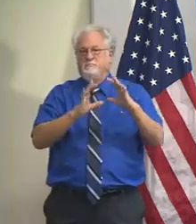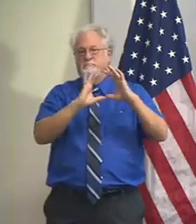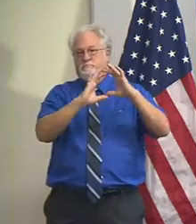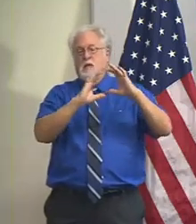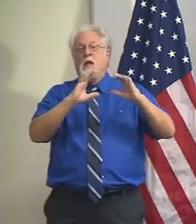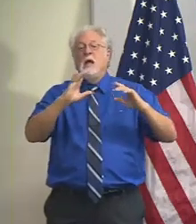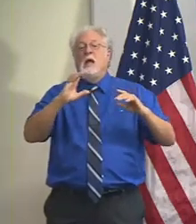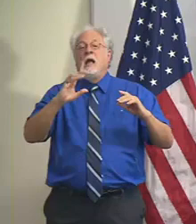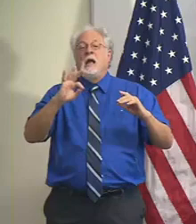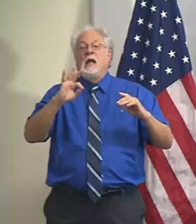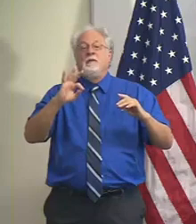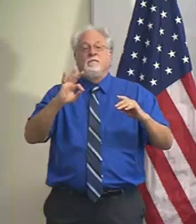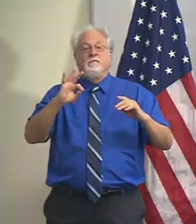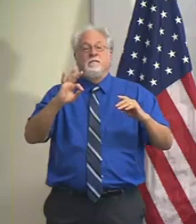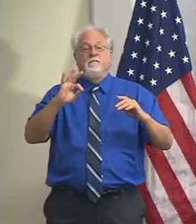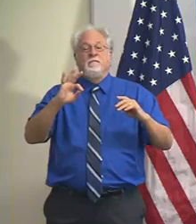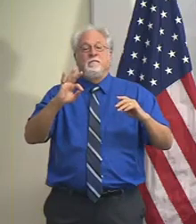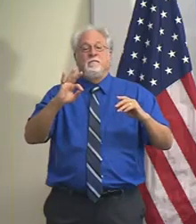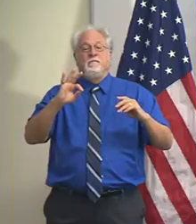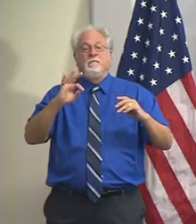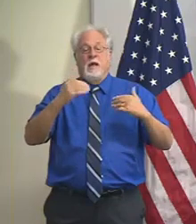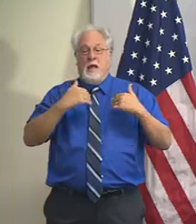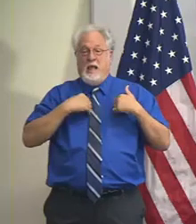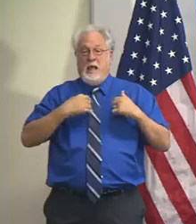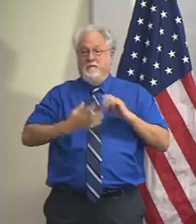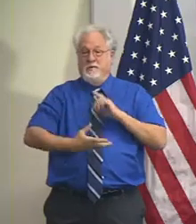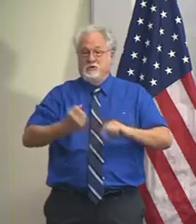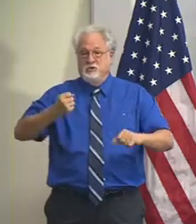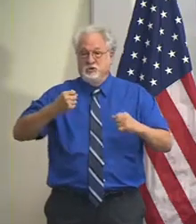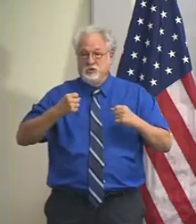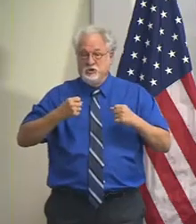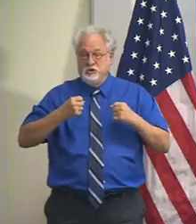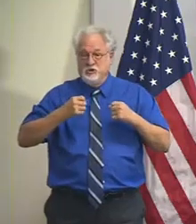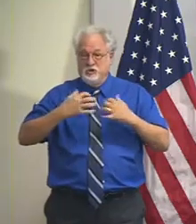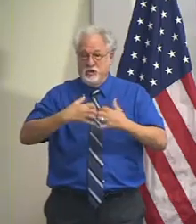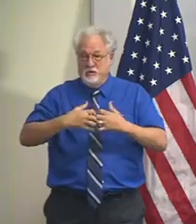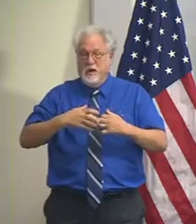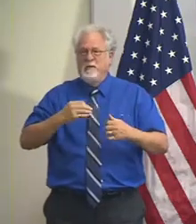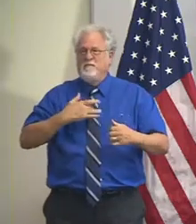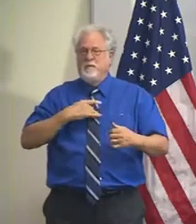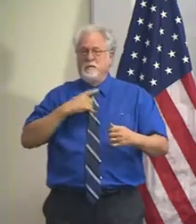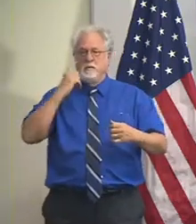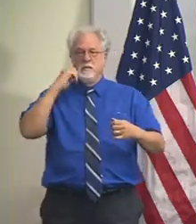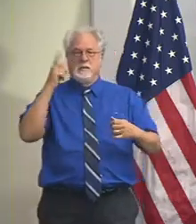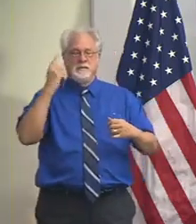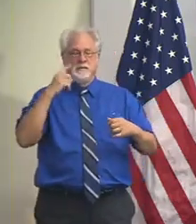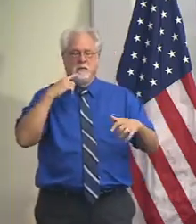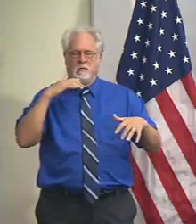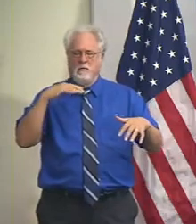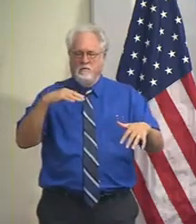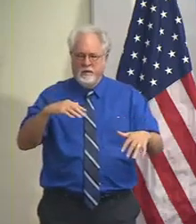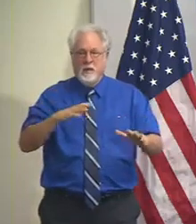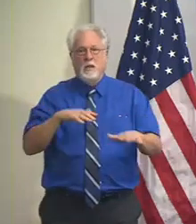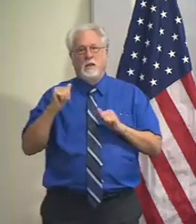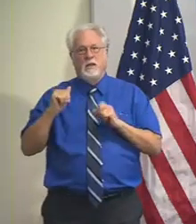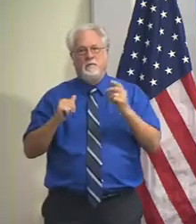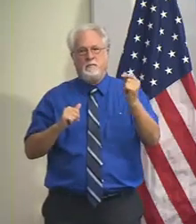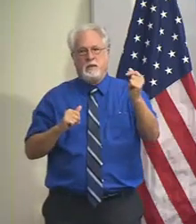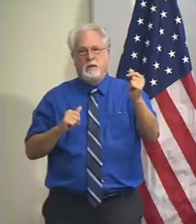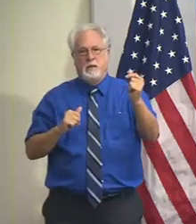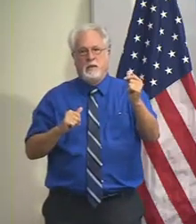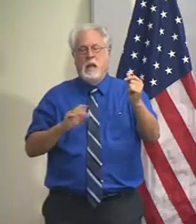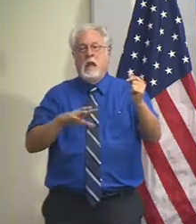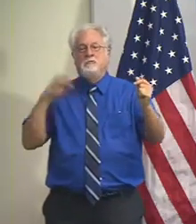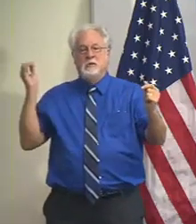you're operating a generator and you feel dizzy or faint, leave immediately and